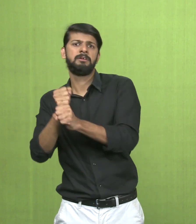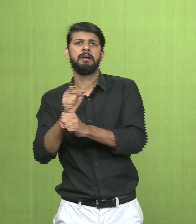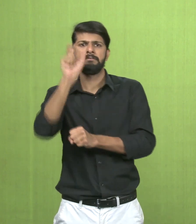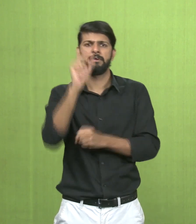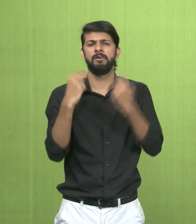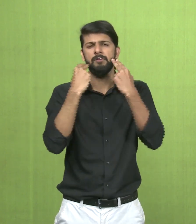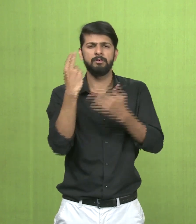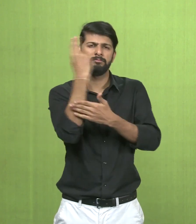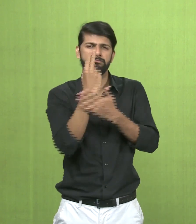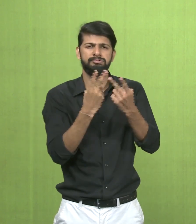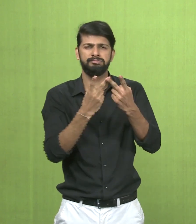and Gilbert Gall.